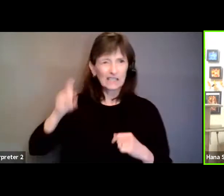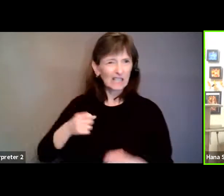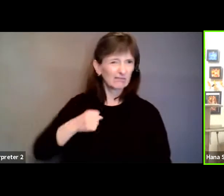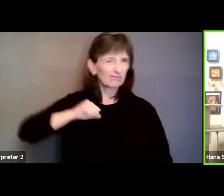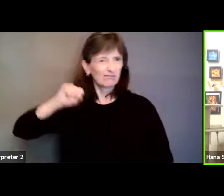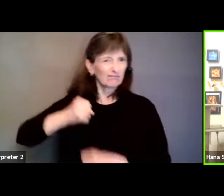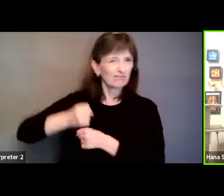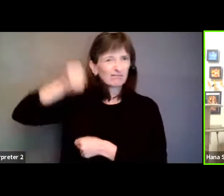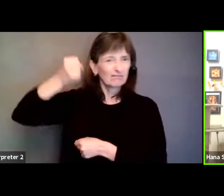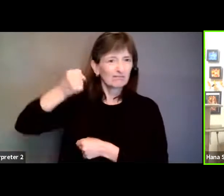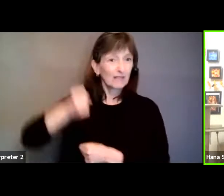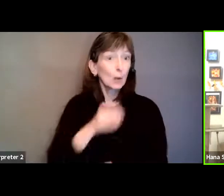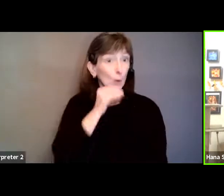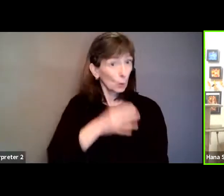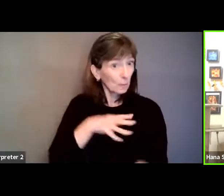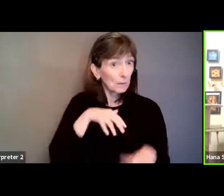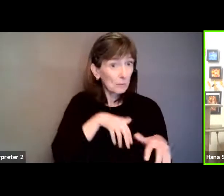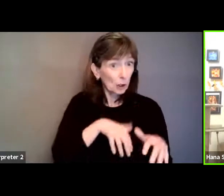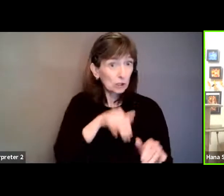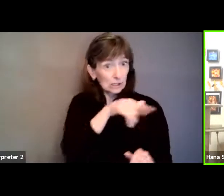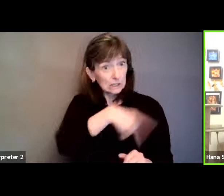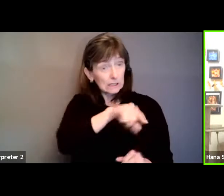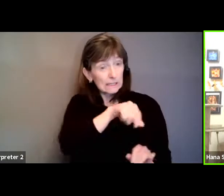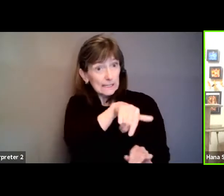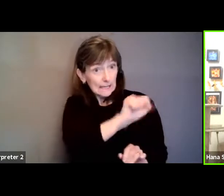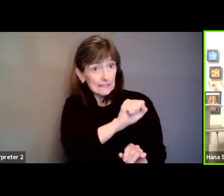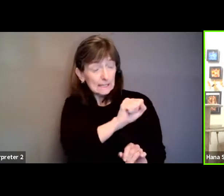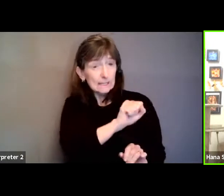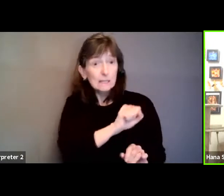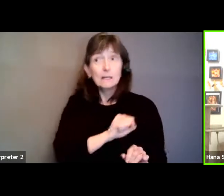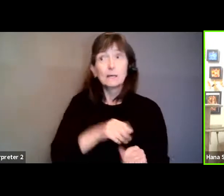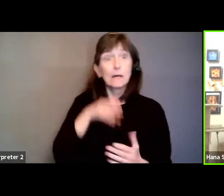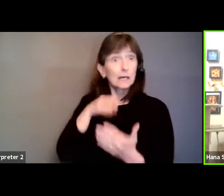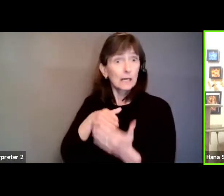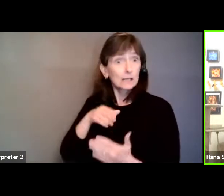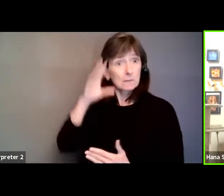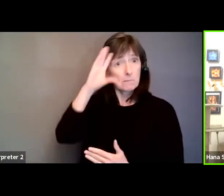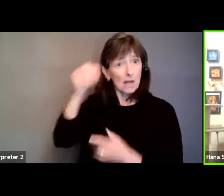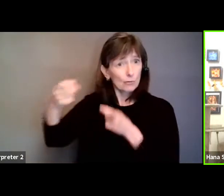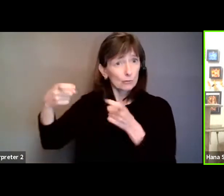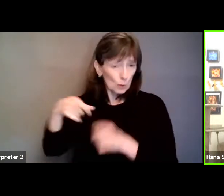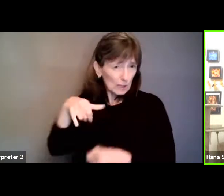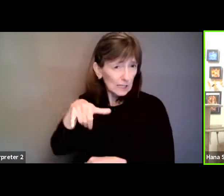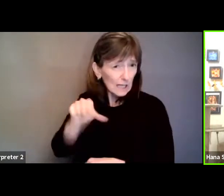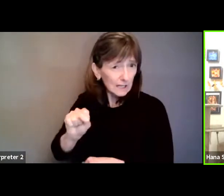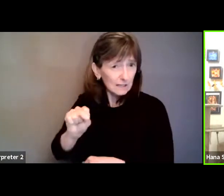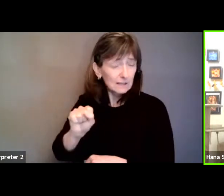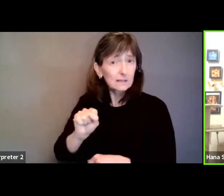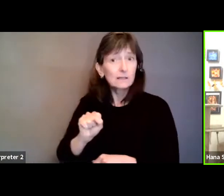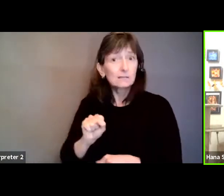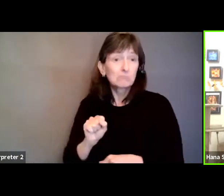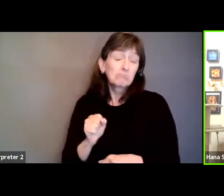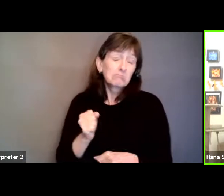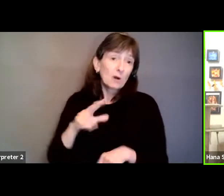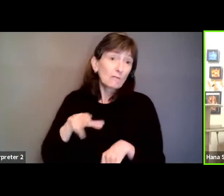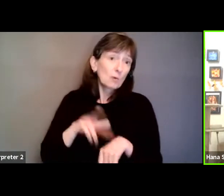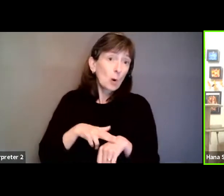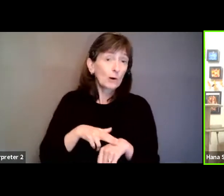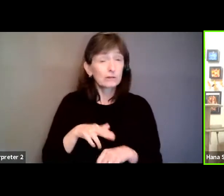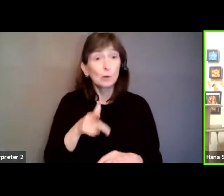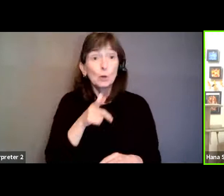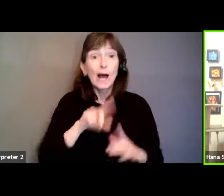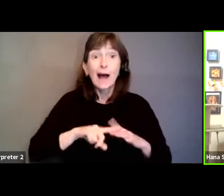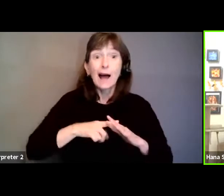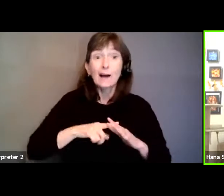was a women's march, and yes, it was about misogyny. One catalyst for the event was Donald Trump's comments that